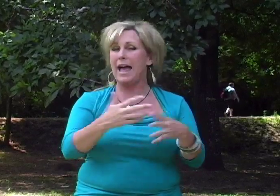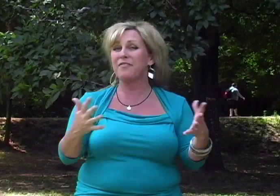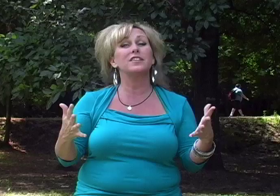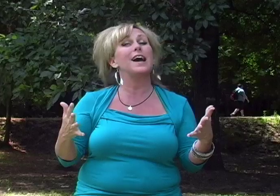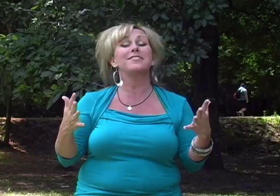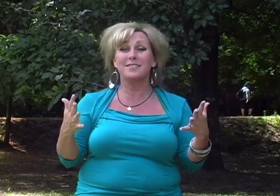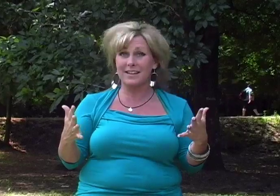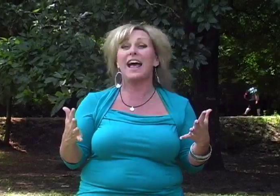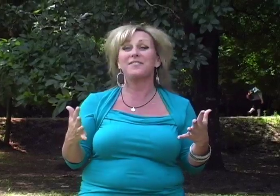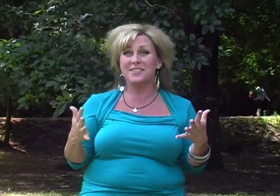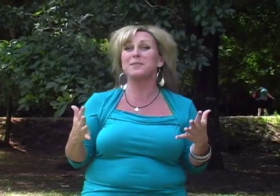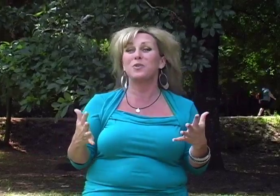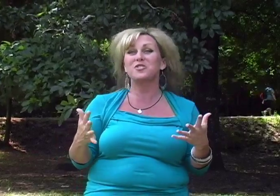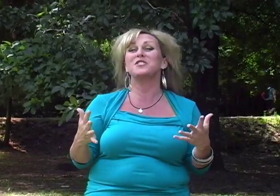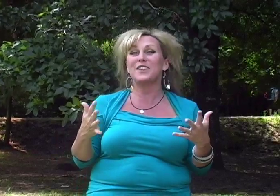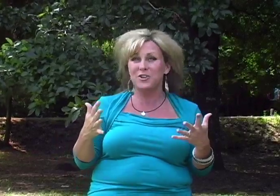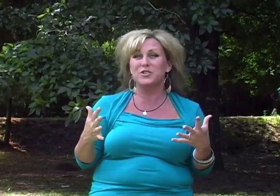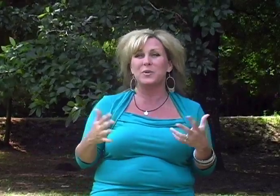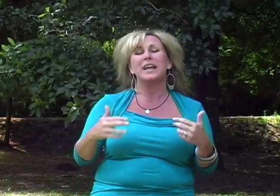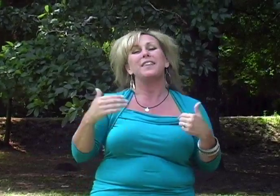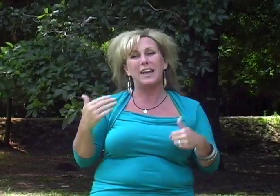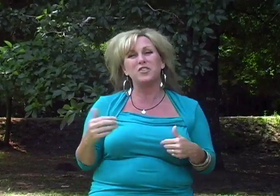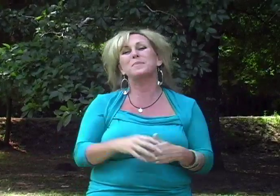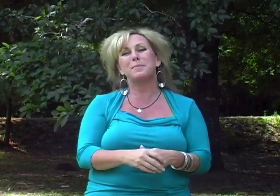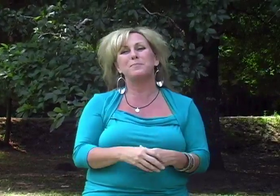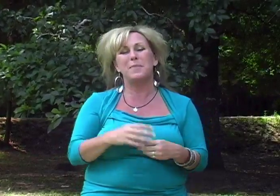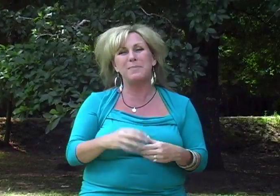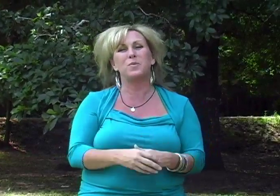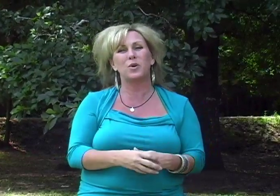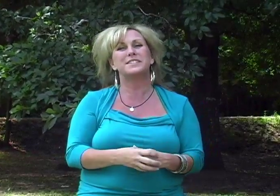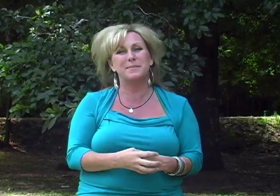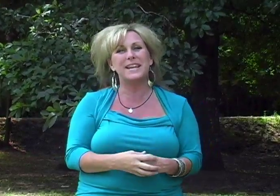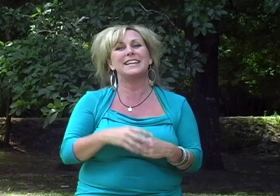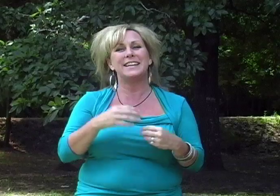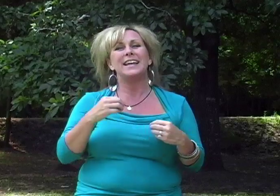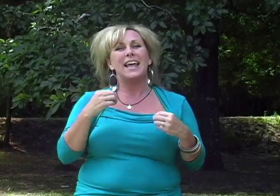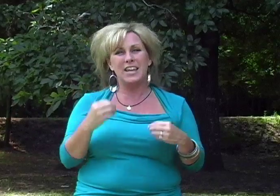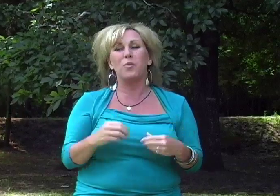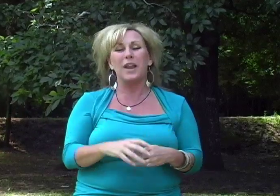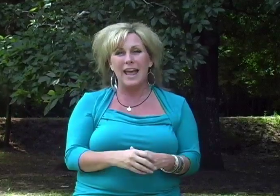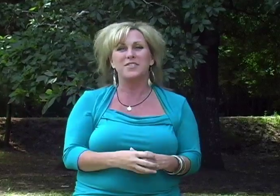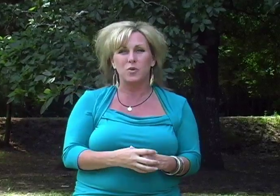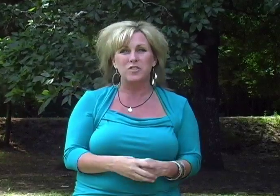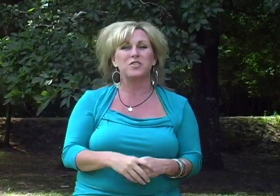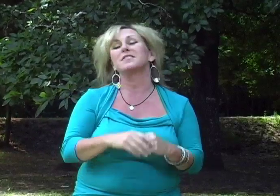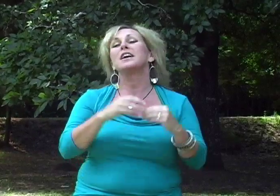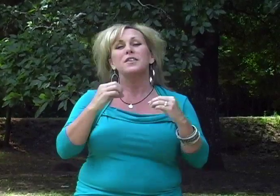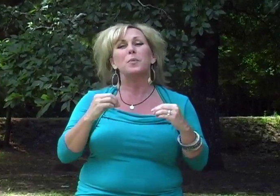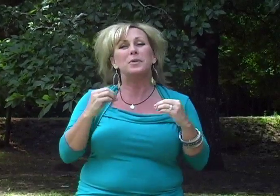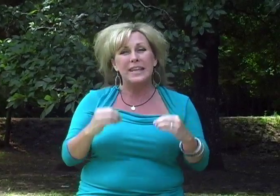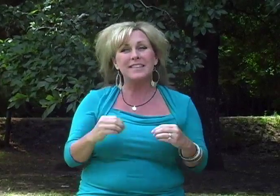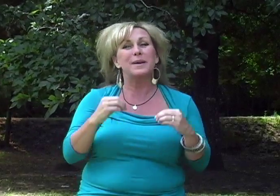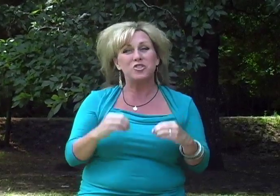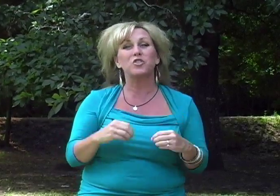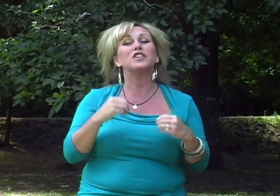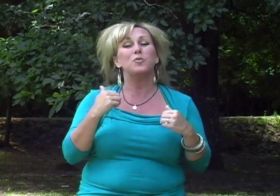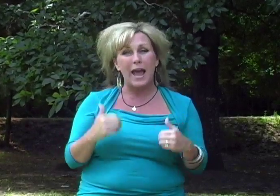the class is going to have the same question that you do. They just may be more intimidated and not want to ask the questions. So please make sure that you ask